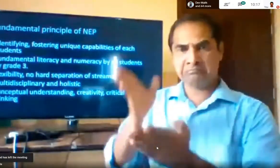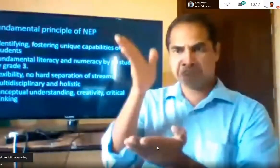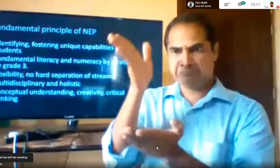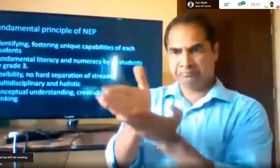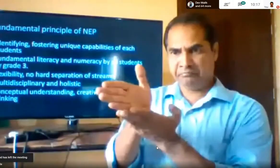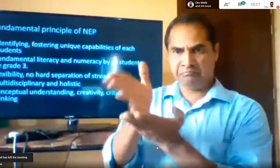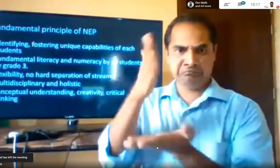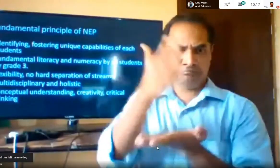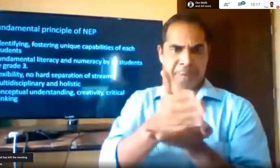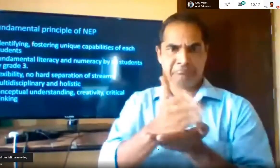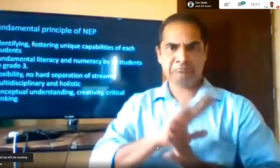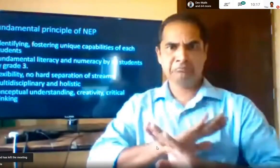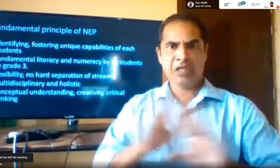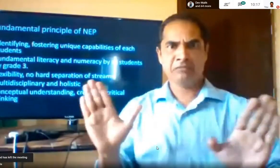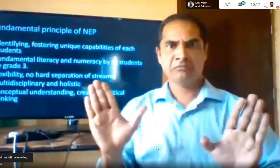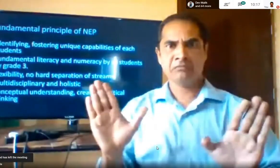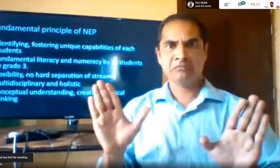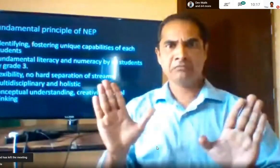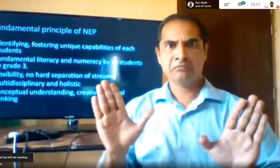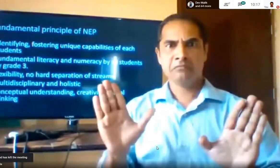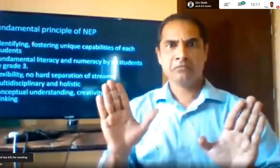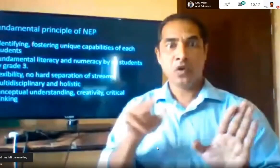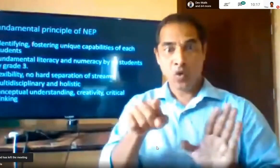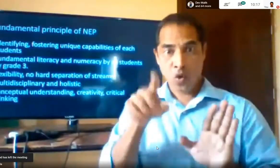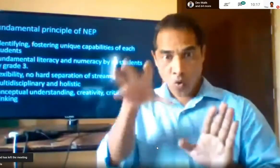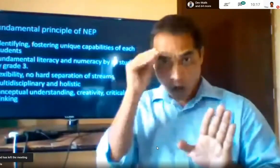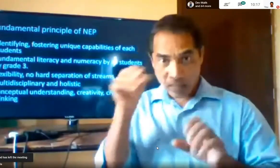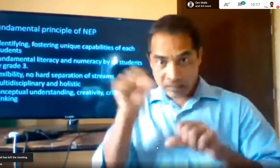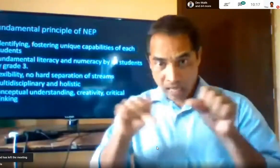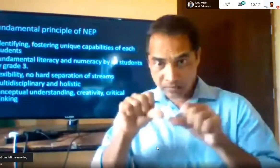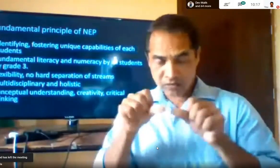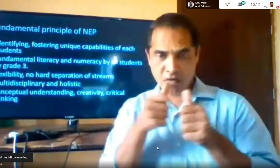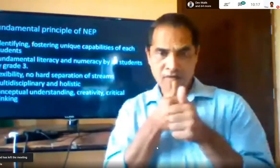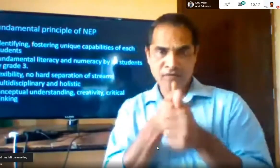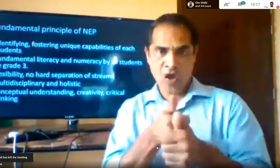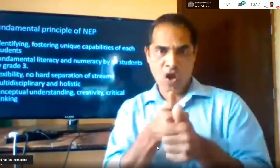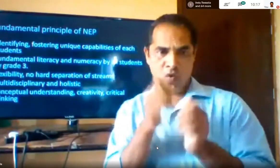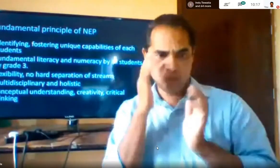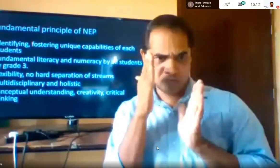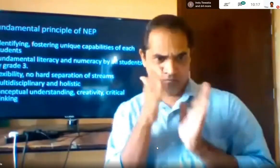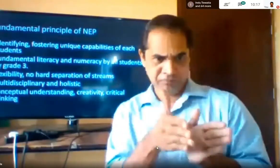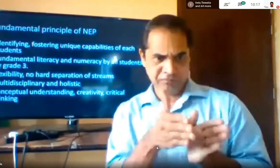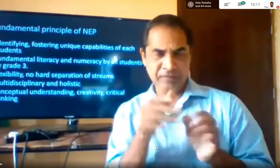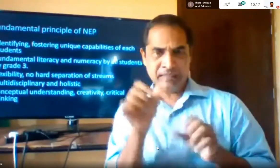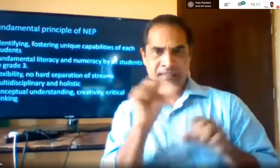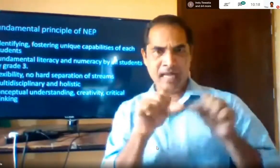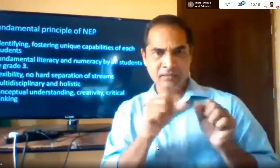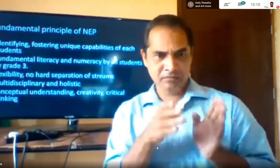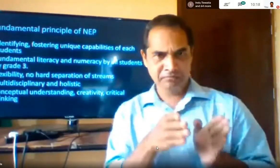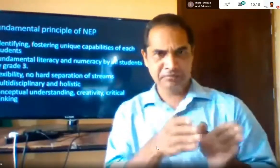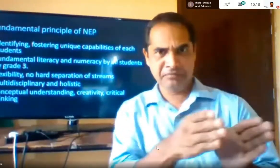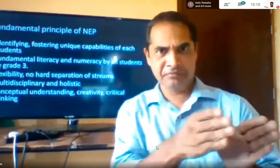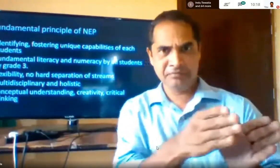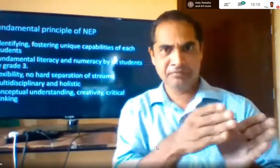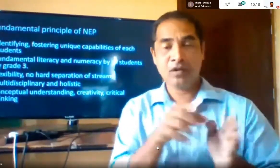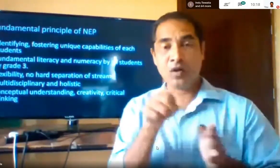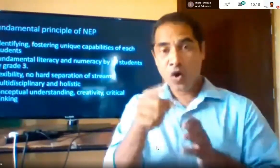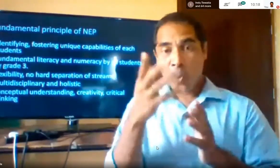business. There are different streams. We are just focusing only on that. We are following only one stream and we are